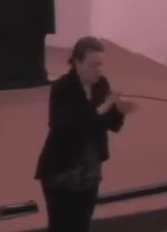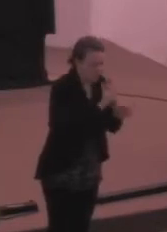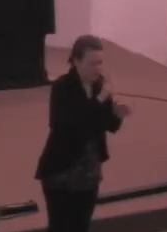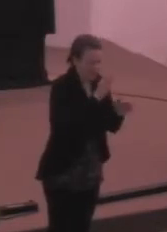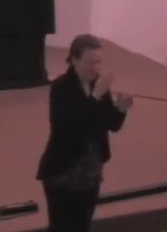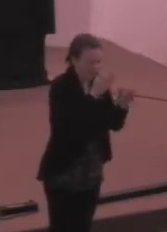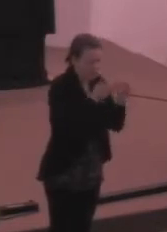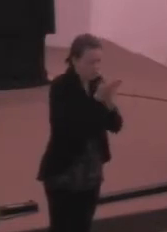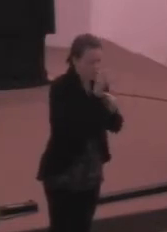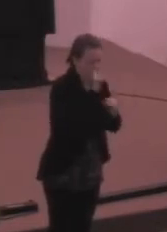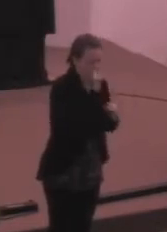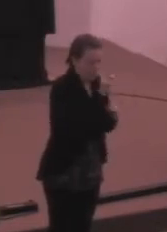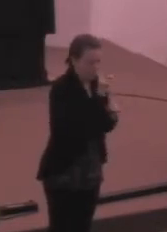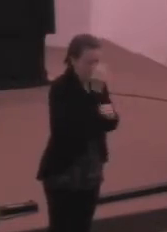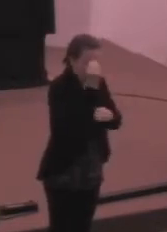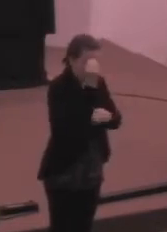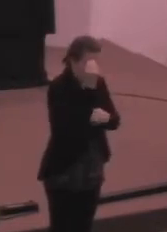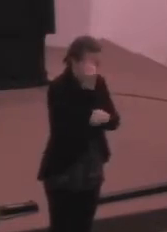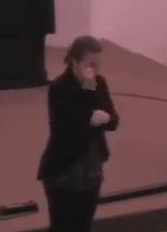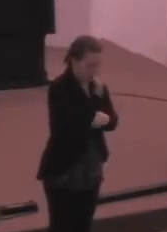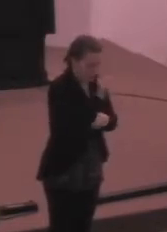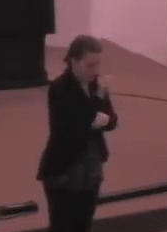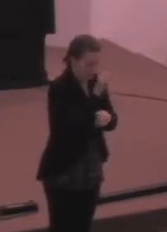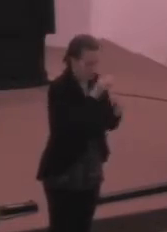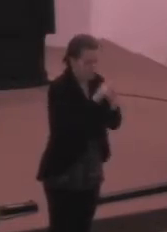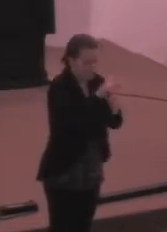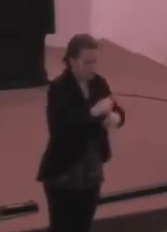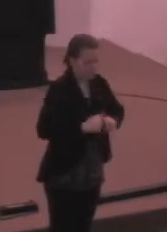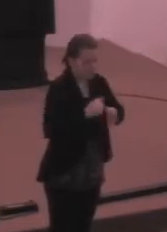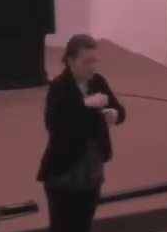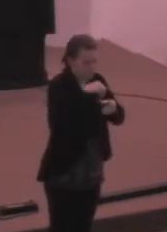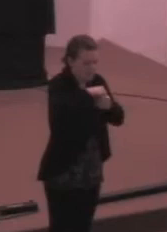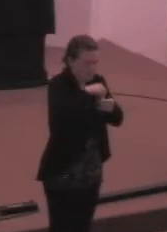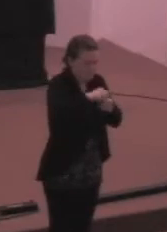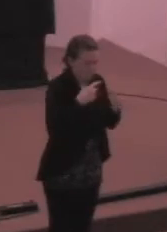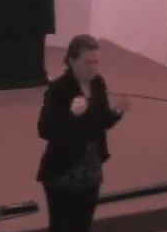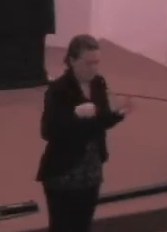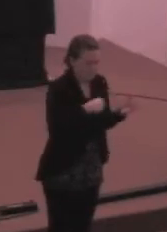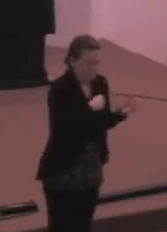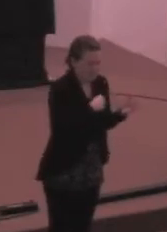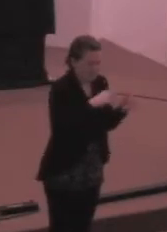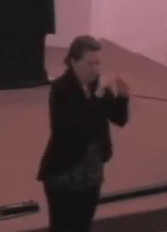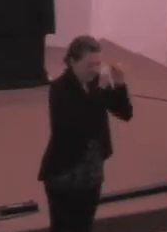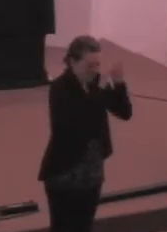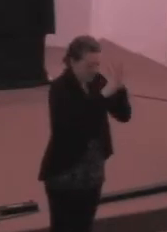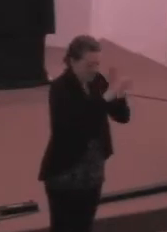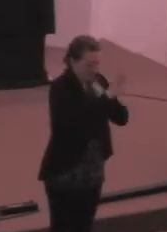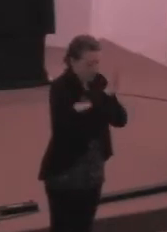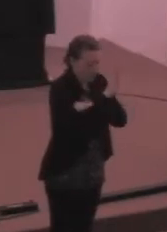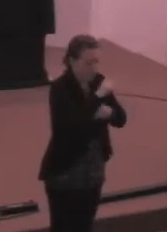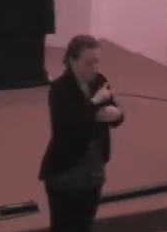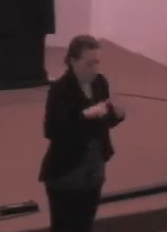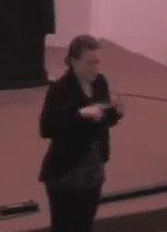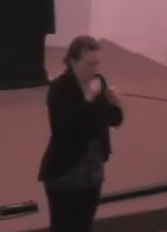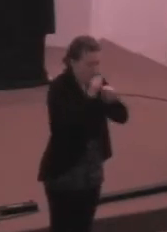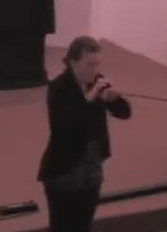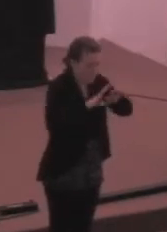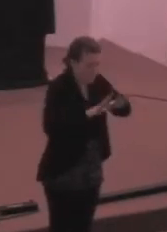knowing You, and that You are alive in us. So, Father God, Lord, just bless this